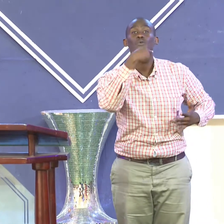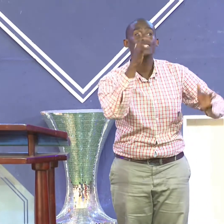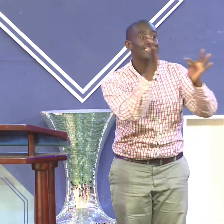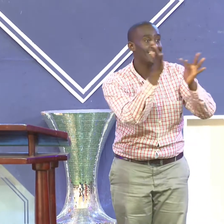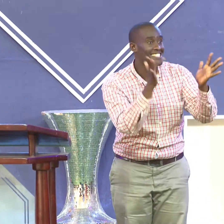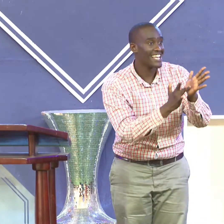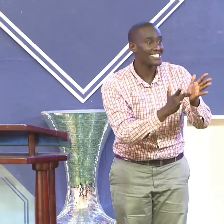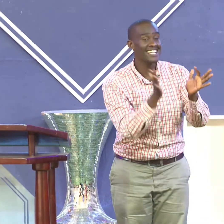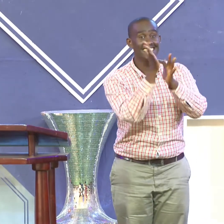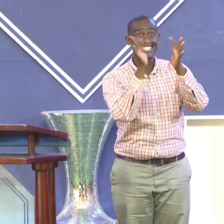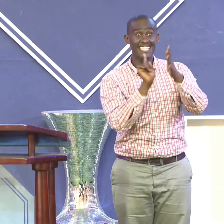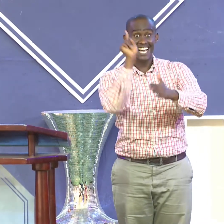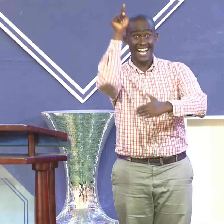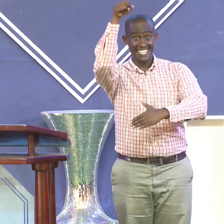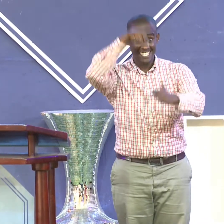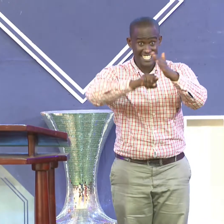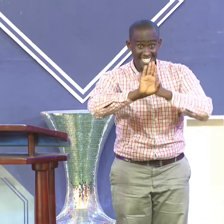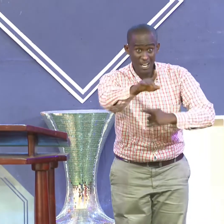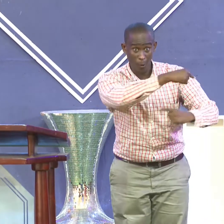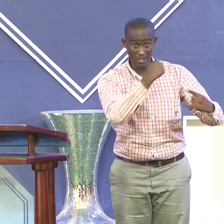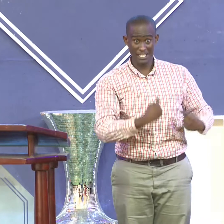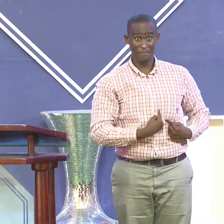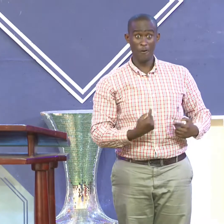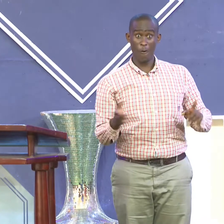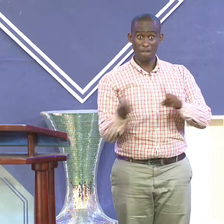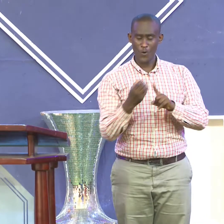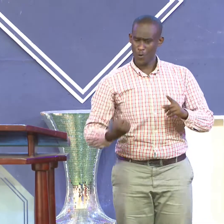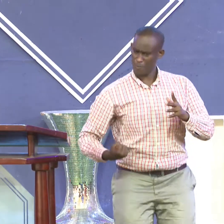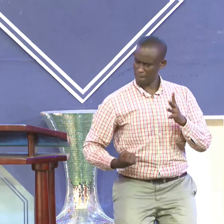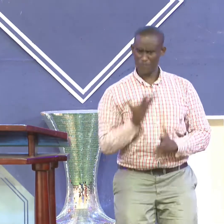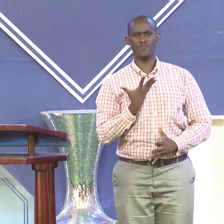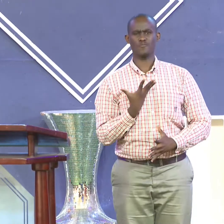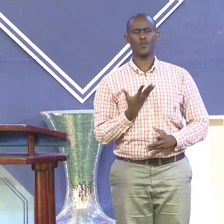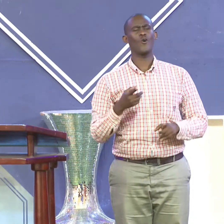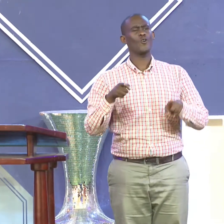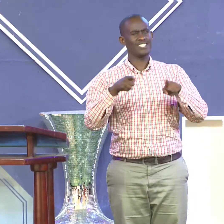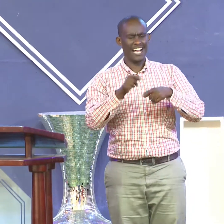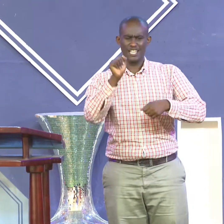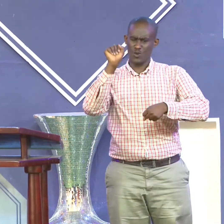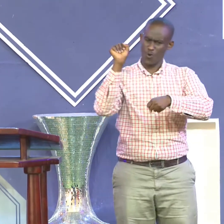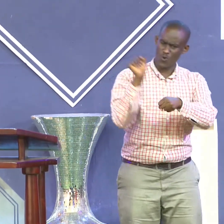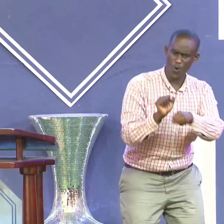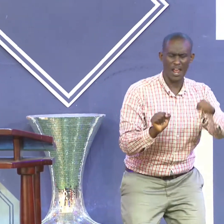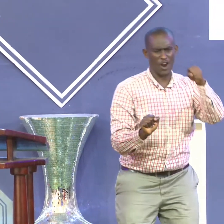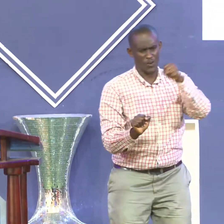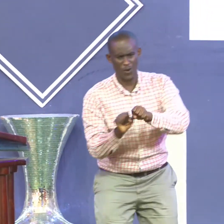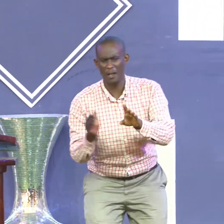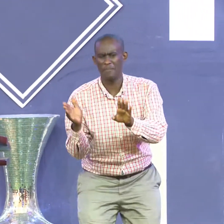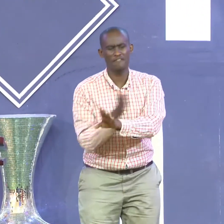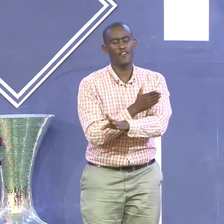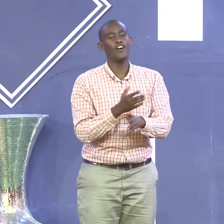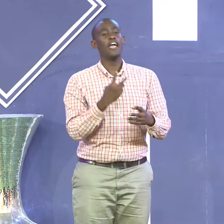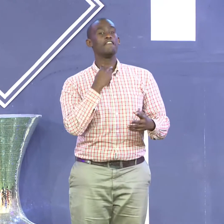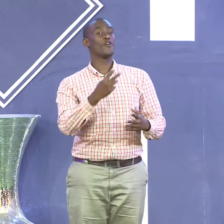Christ to enter within you and you get the boldness and you start on doing before that voice